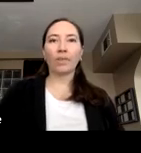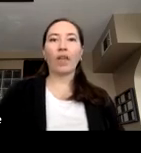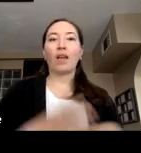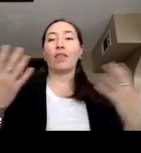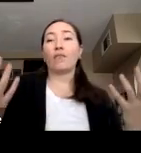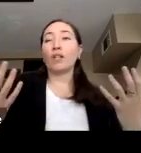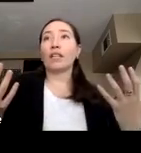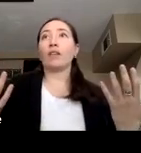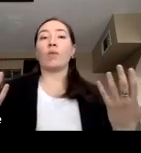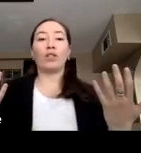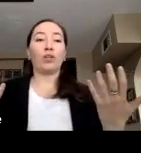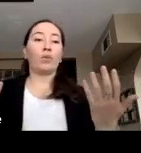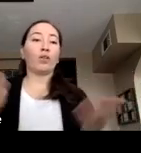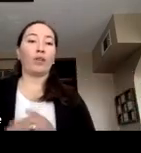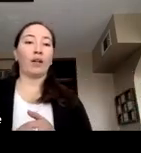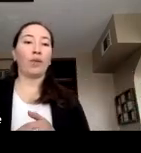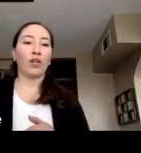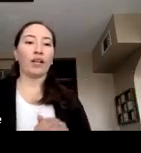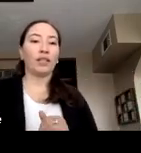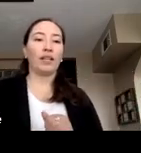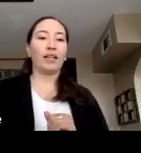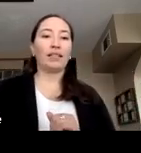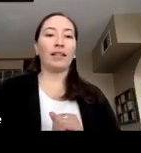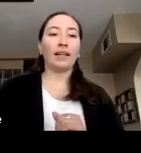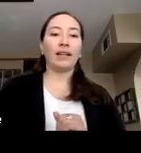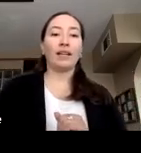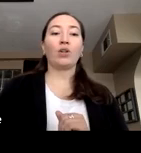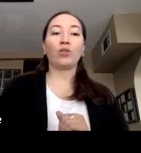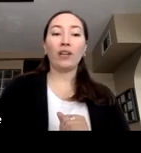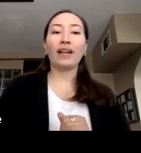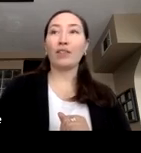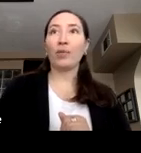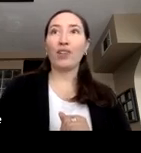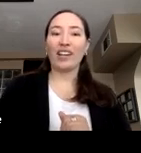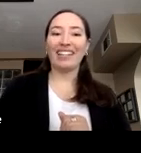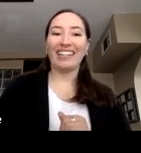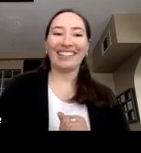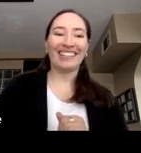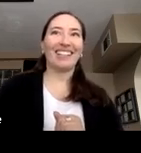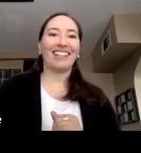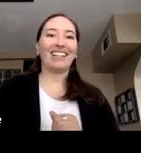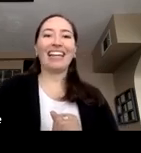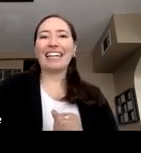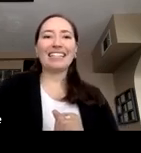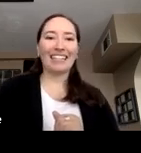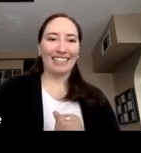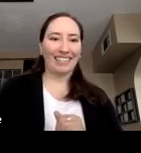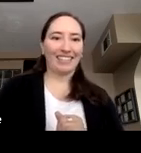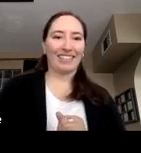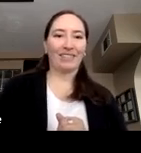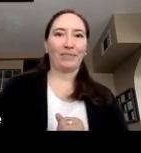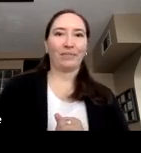So the first thing that you want to do when you create a project is click Create a New Project.